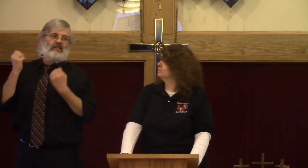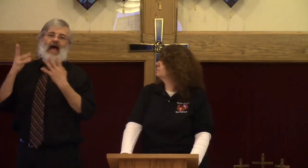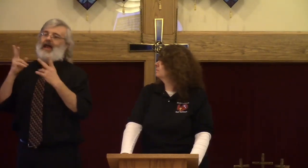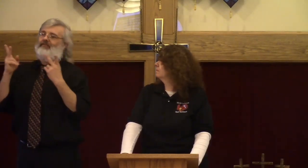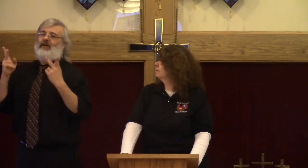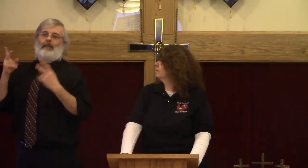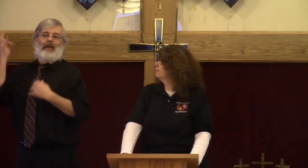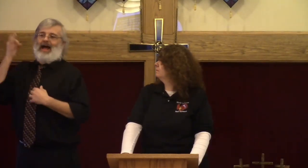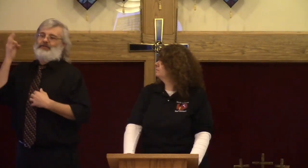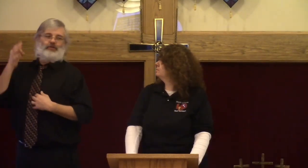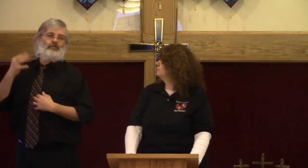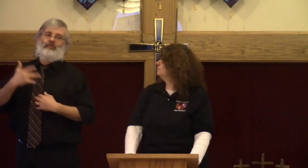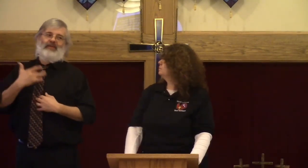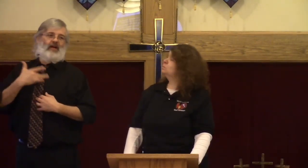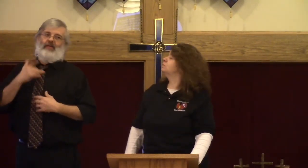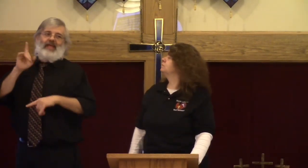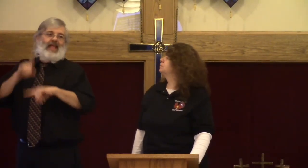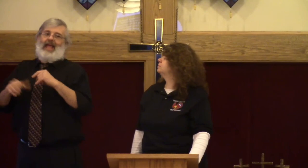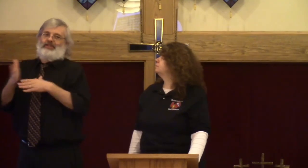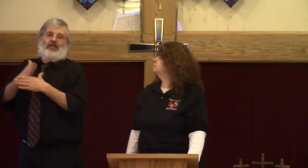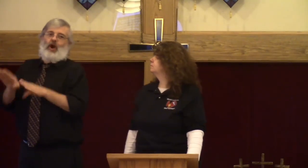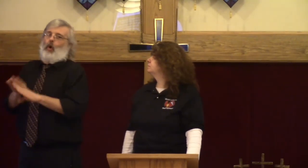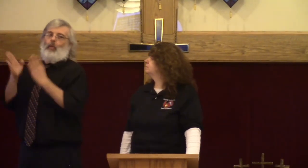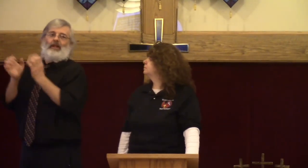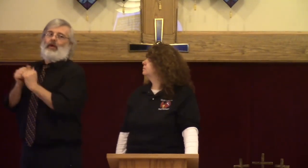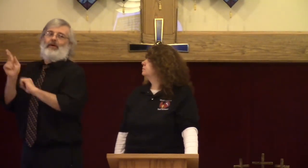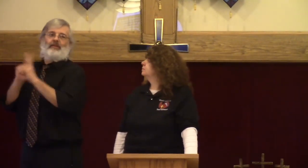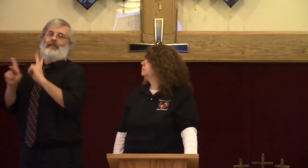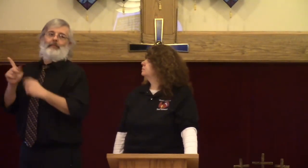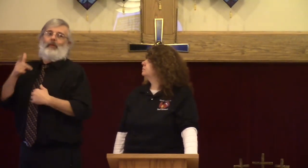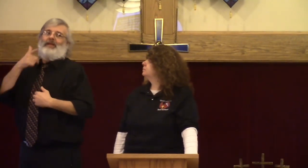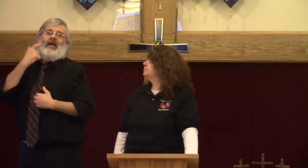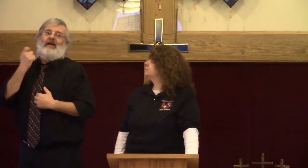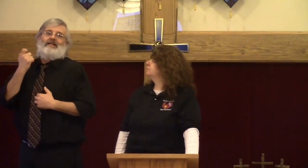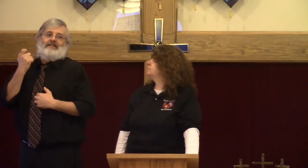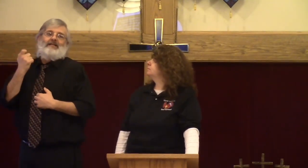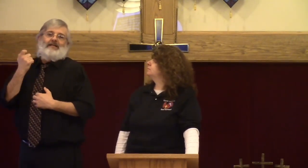lot of pastors who feel they can't share openly with the people because